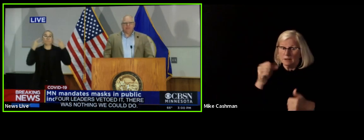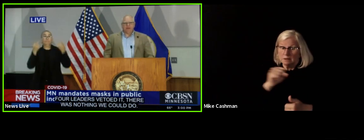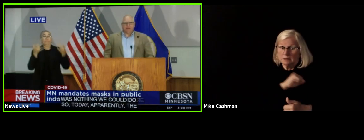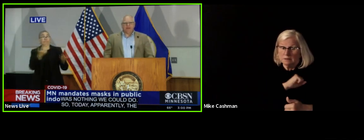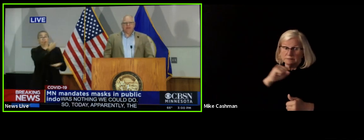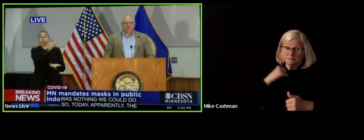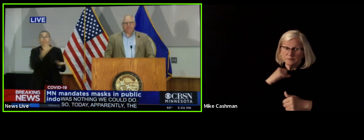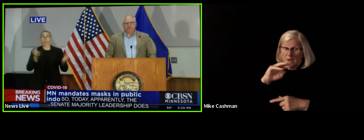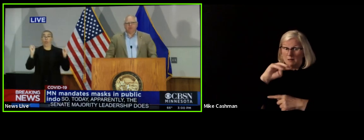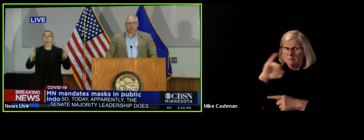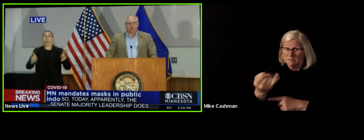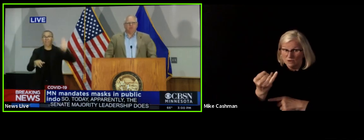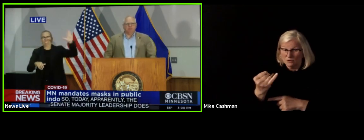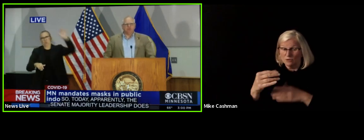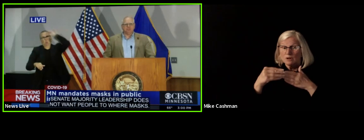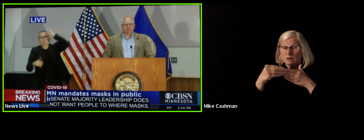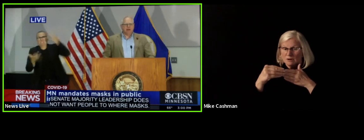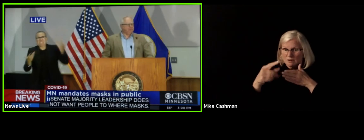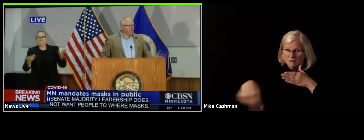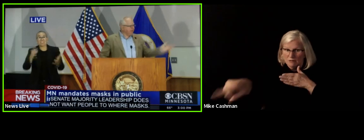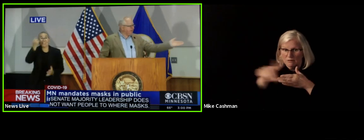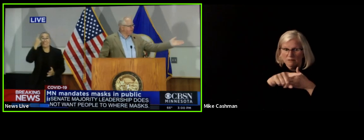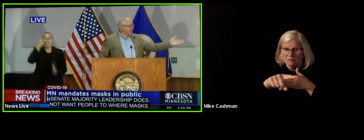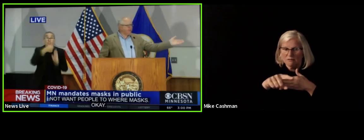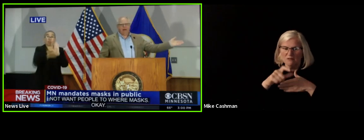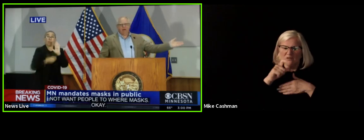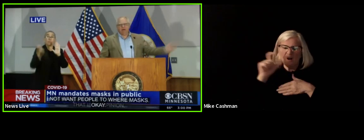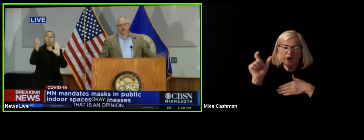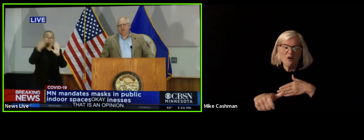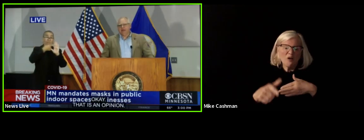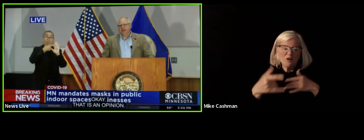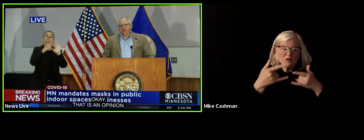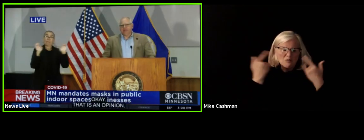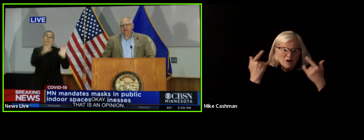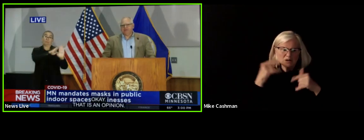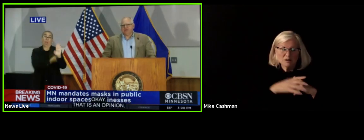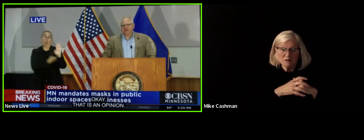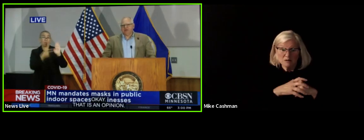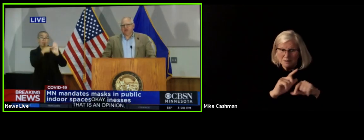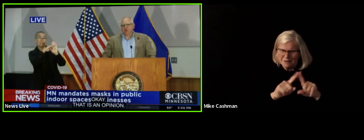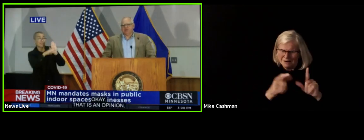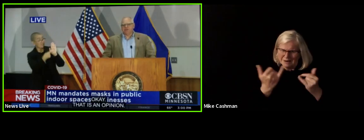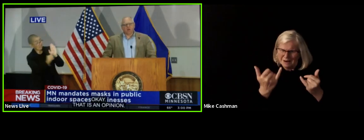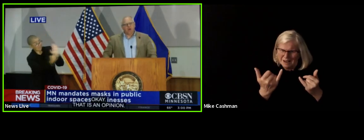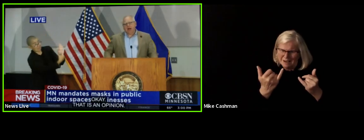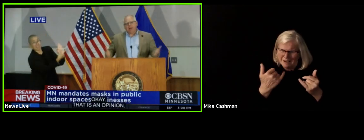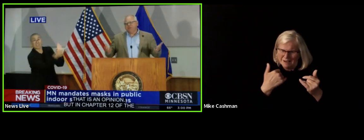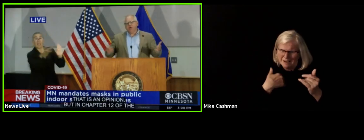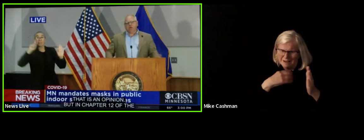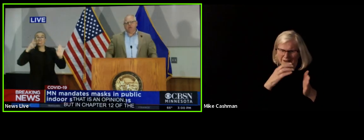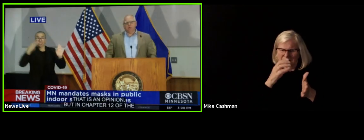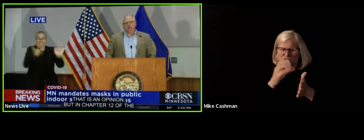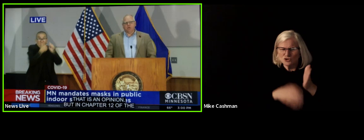opinion, but in Chapter 12's emergency powers and the guidance coming out of MDH, I've got to go with it. So I'm still willing to work with them on